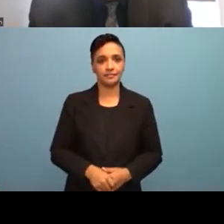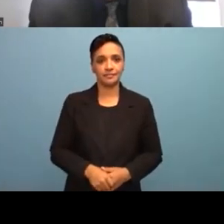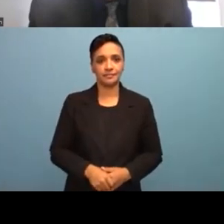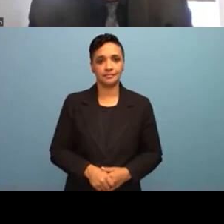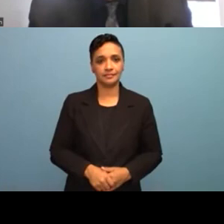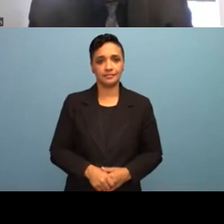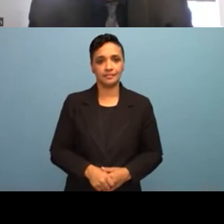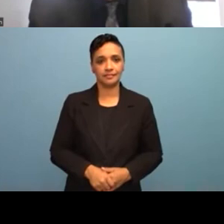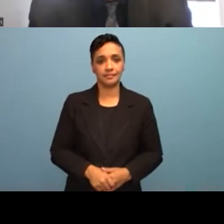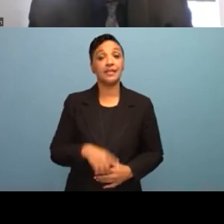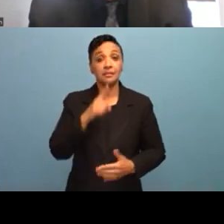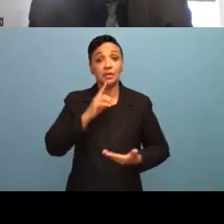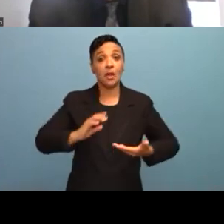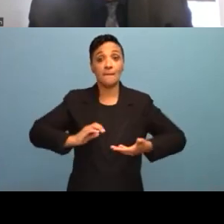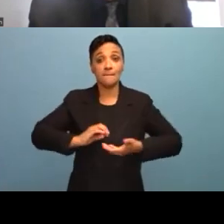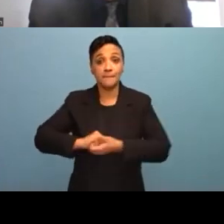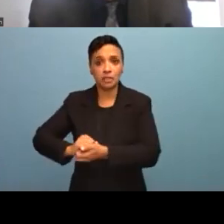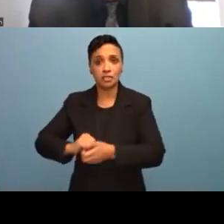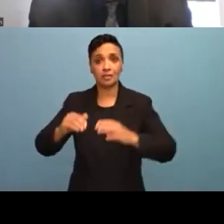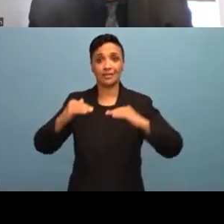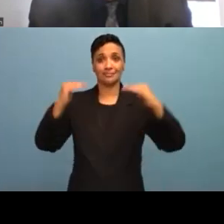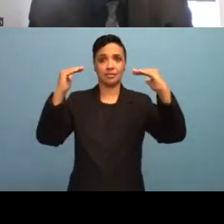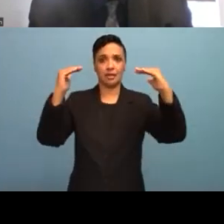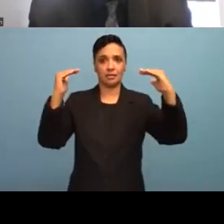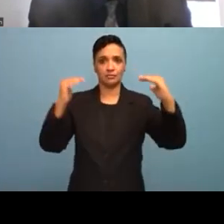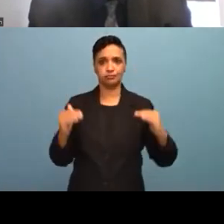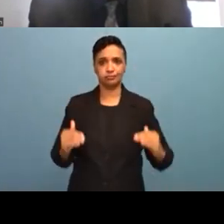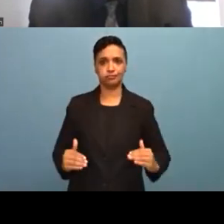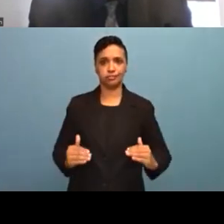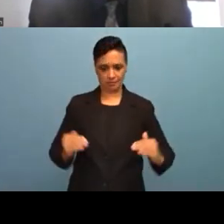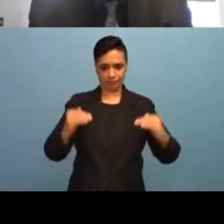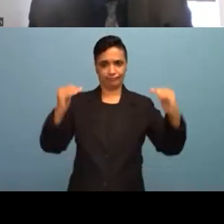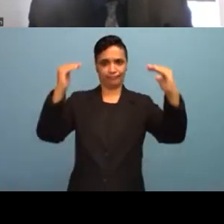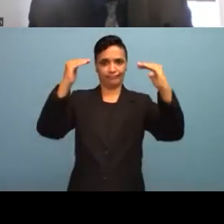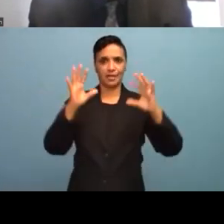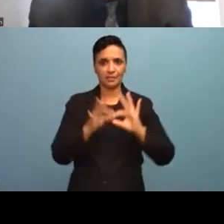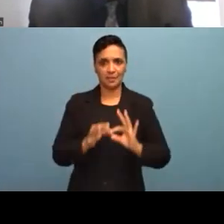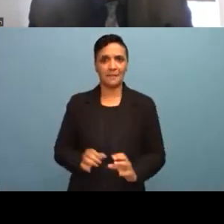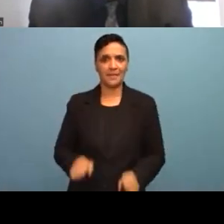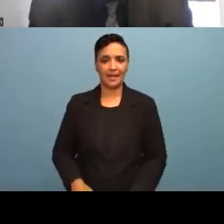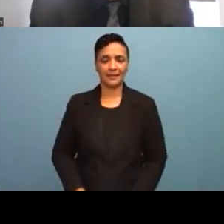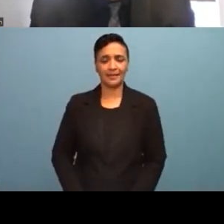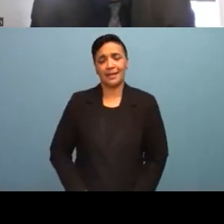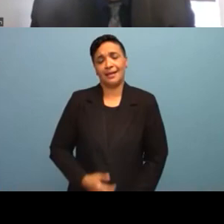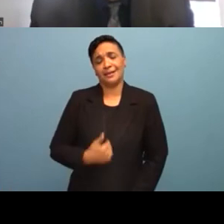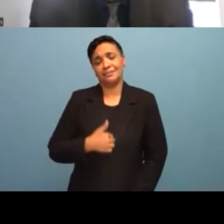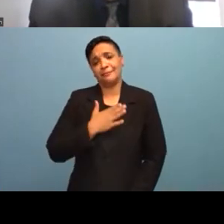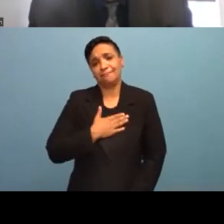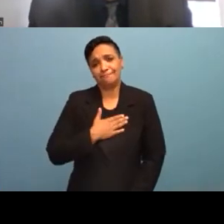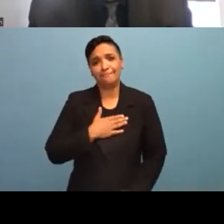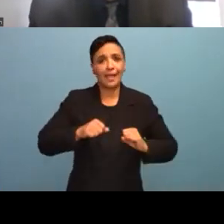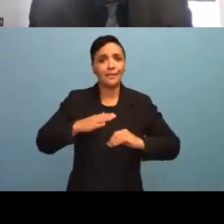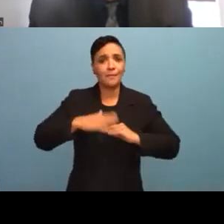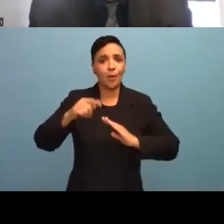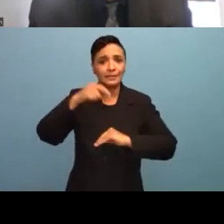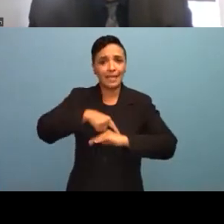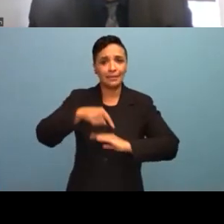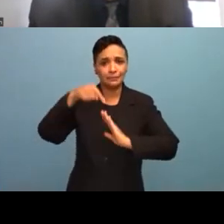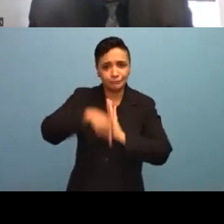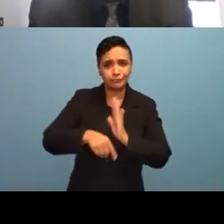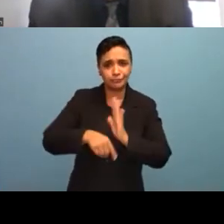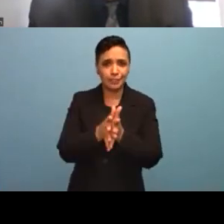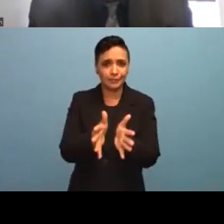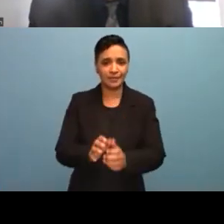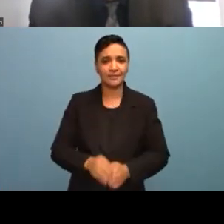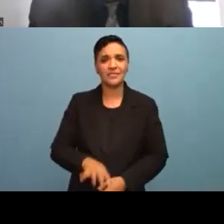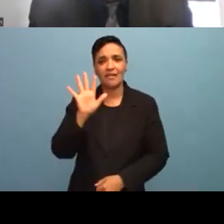levels of partnerships are just so vast. Yeah, that's hugely helpful. I wish we had longer to unpack these. We're going to go just 5 minutes